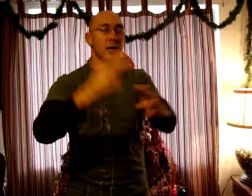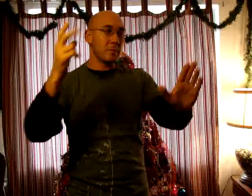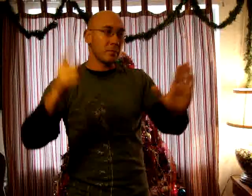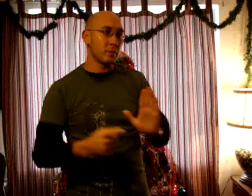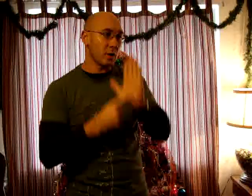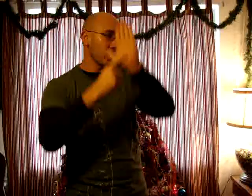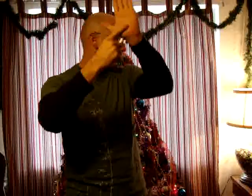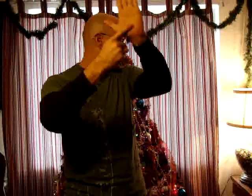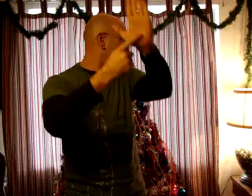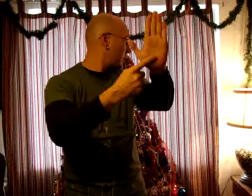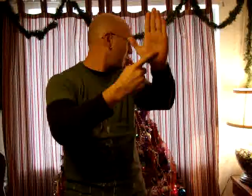name known.